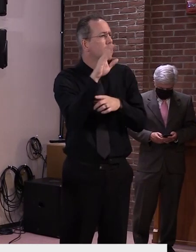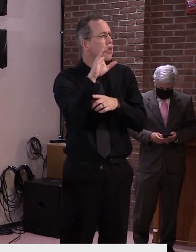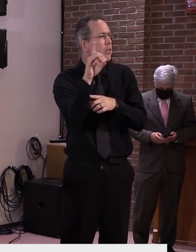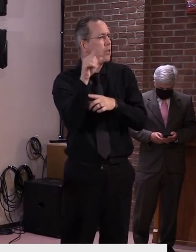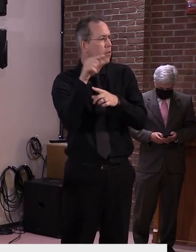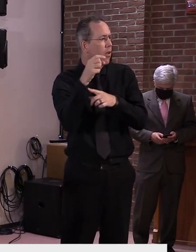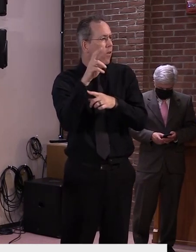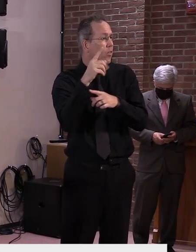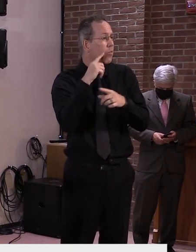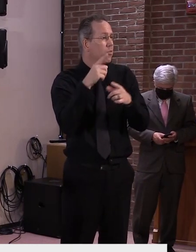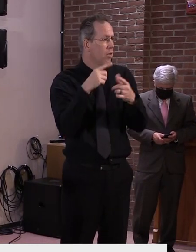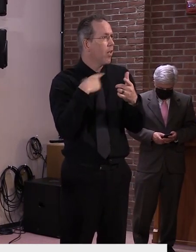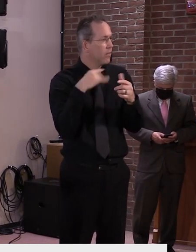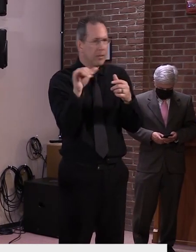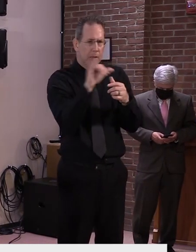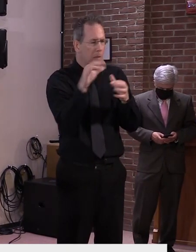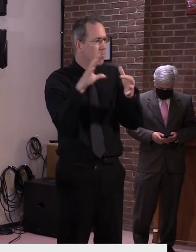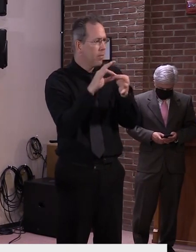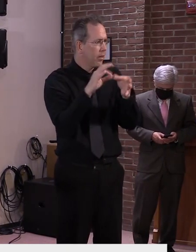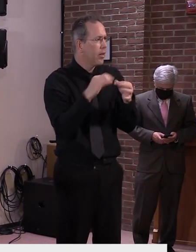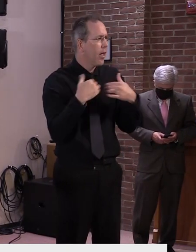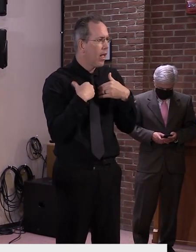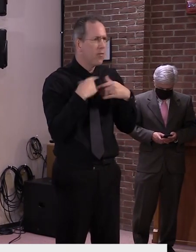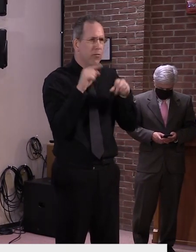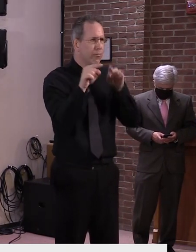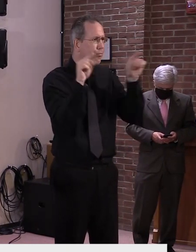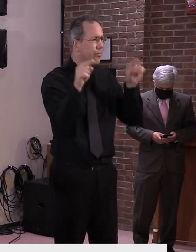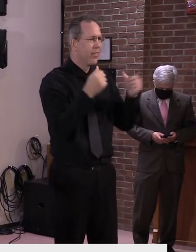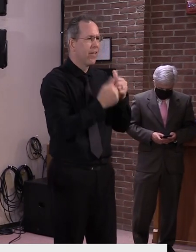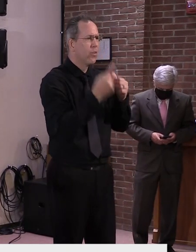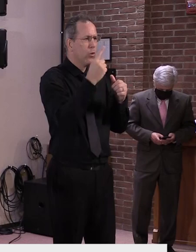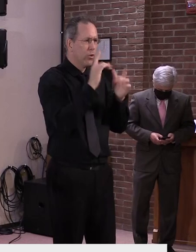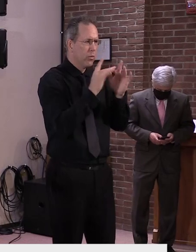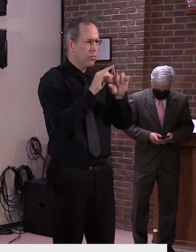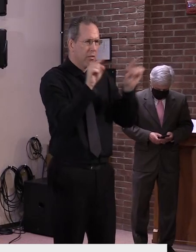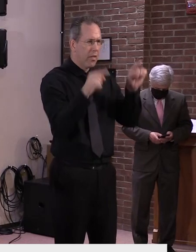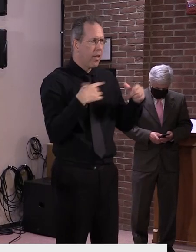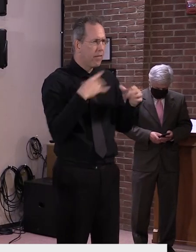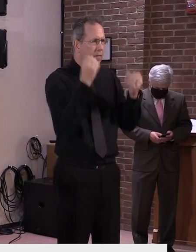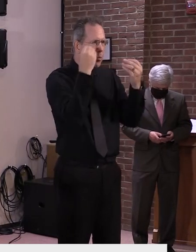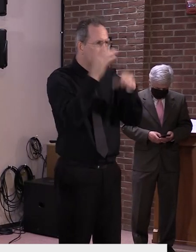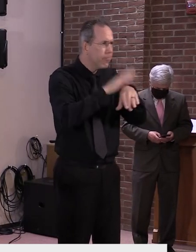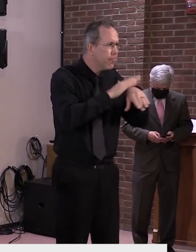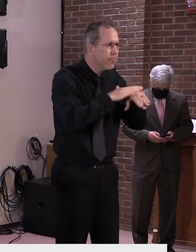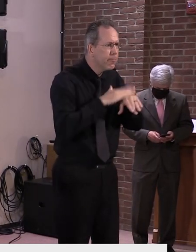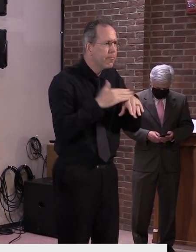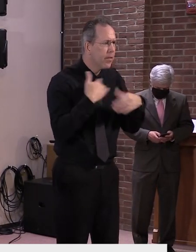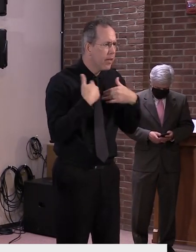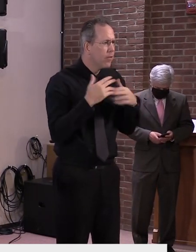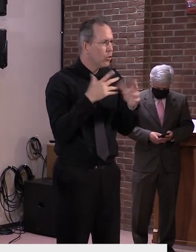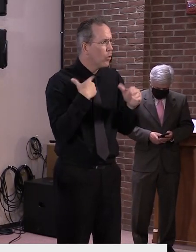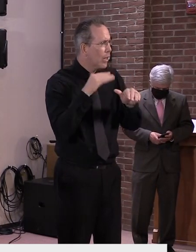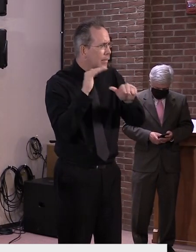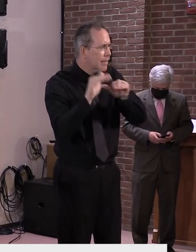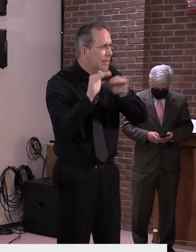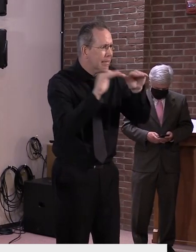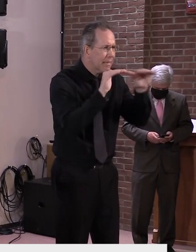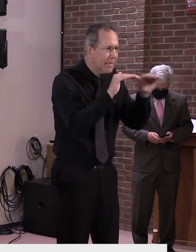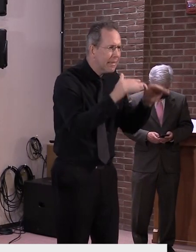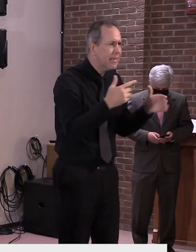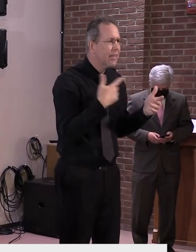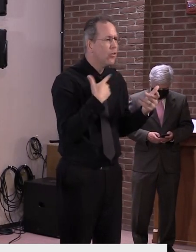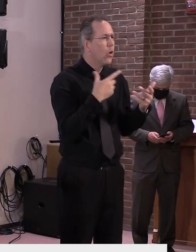of folks who are inquiring about it. So we hope to catch as many people as possible to help them understand what